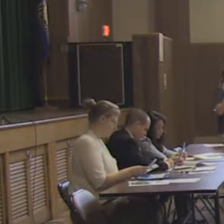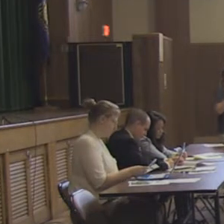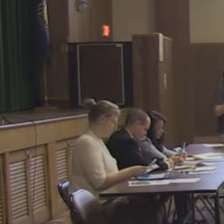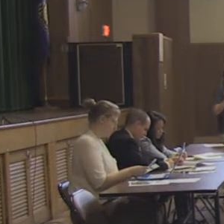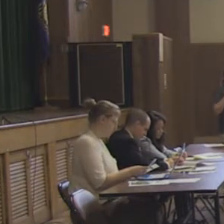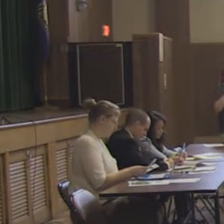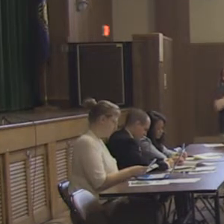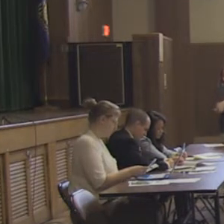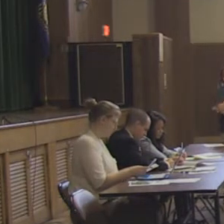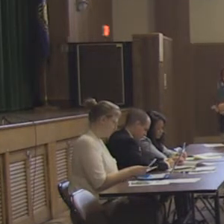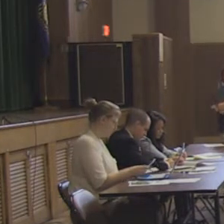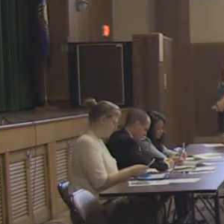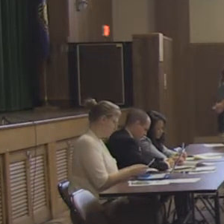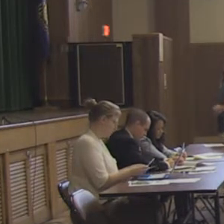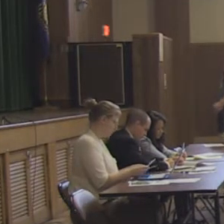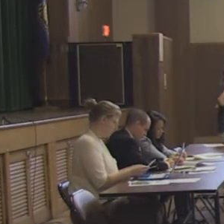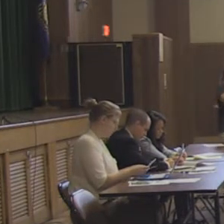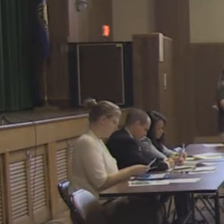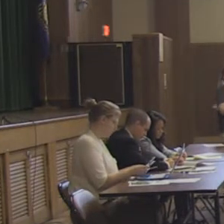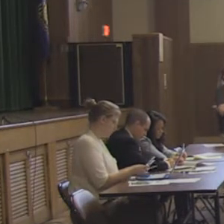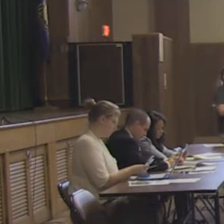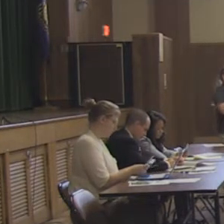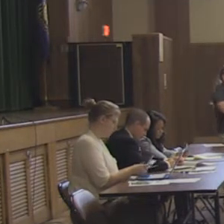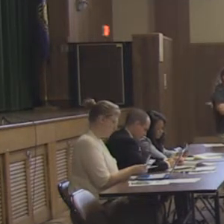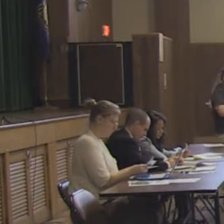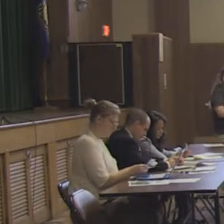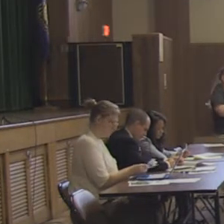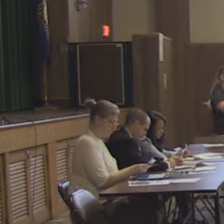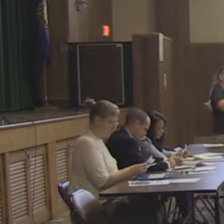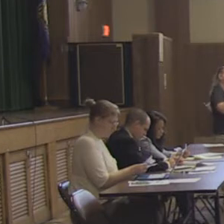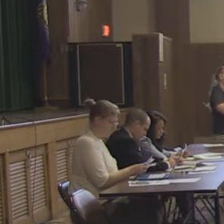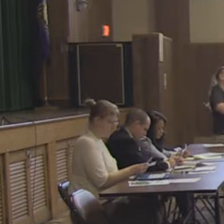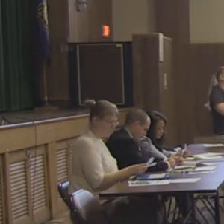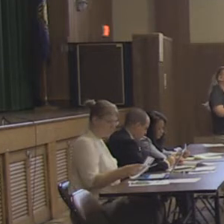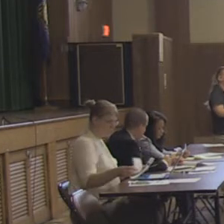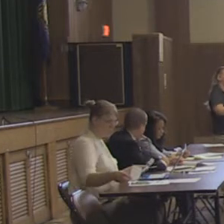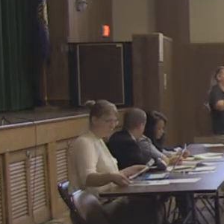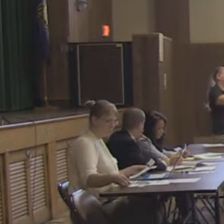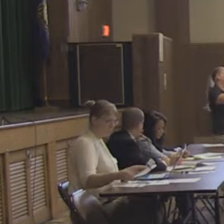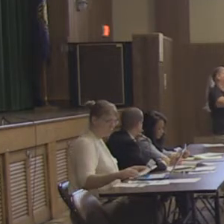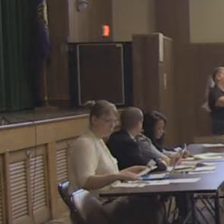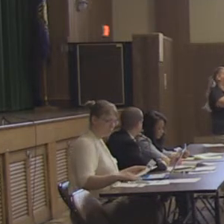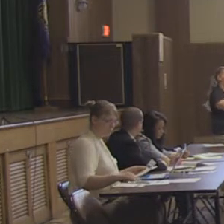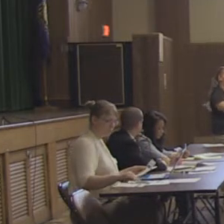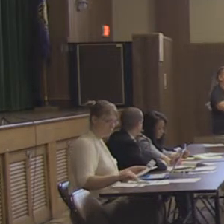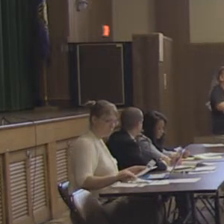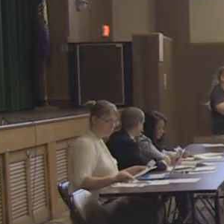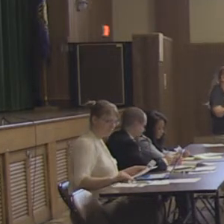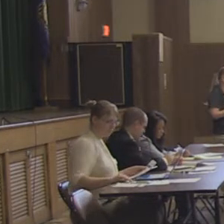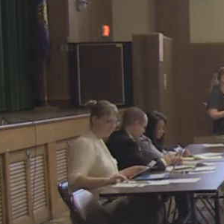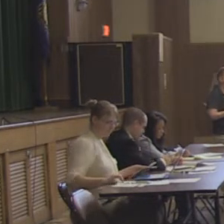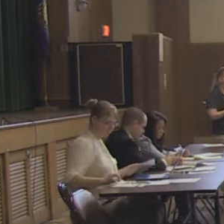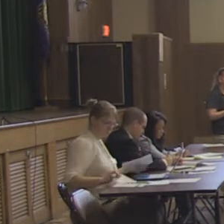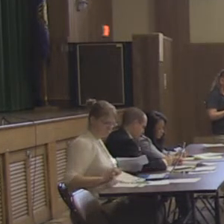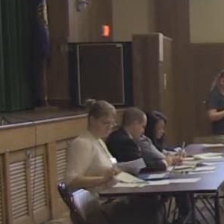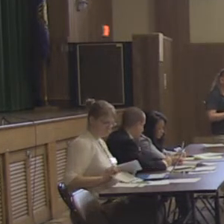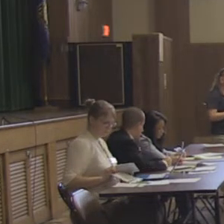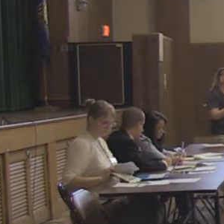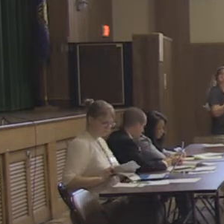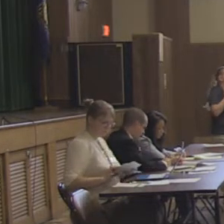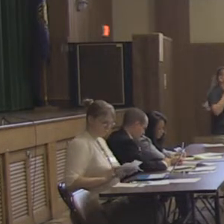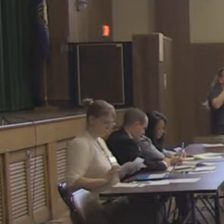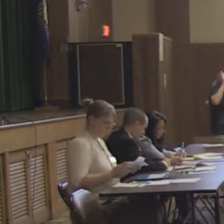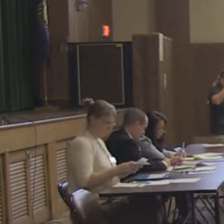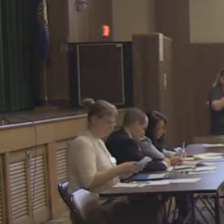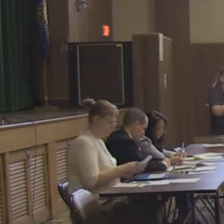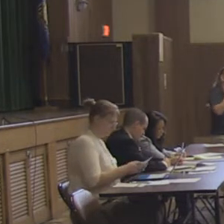state of Illinois and has worked as an advocate in the deaf and hard of hearing community for over 50 years. He has recently